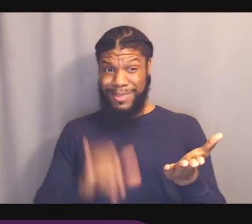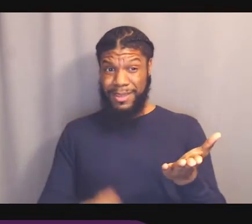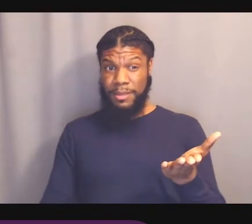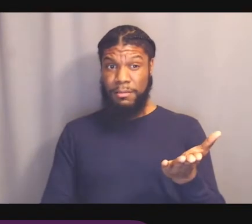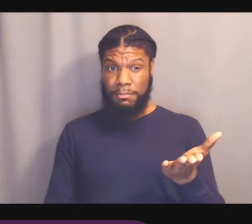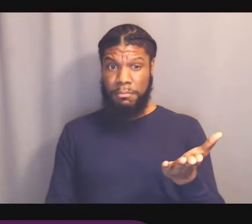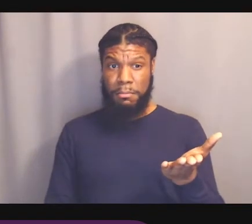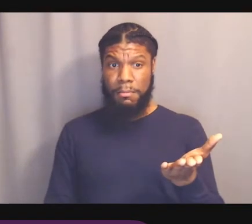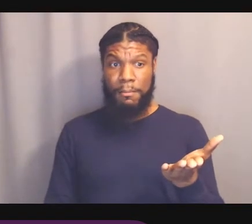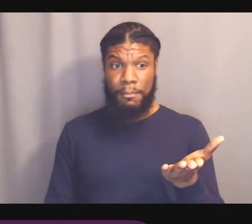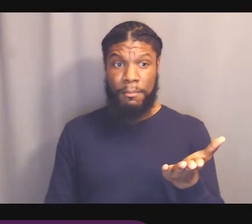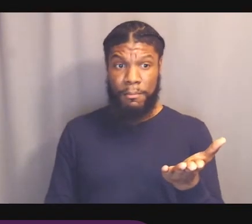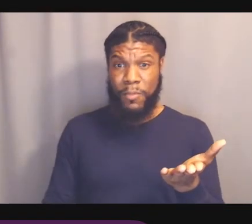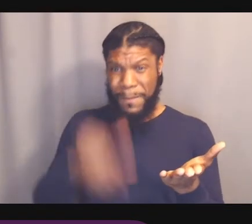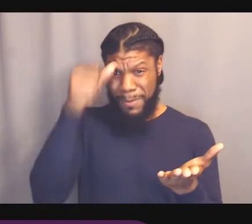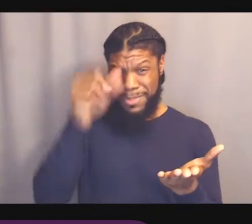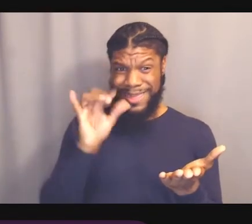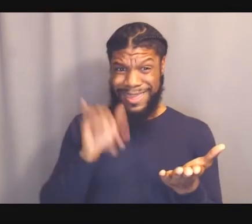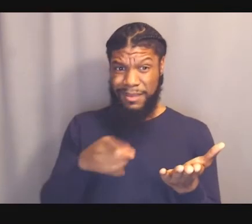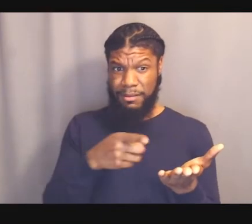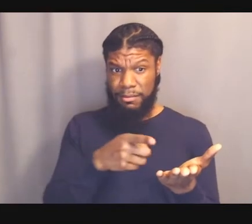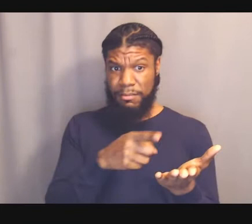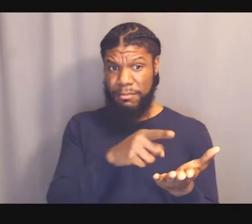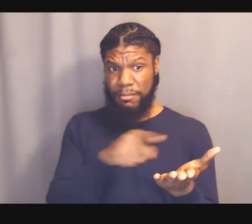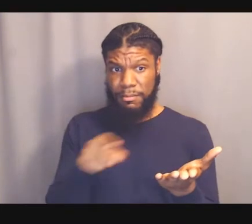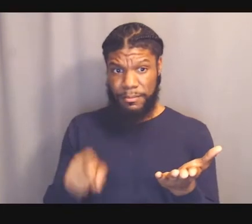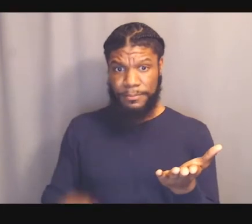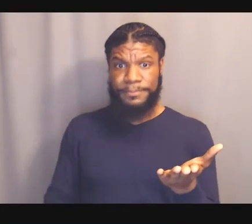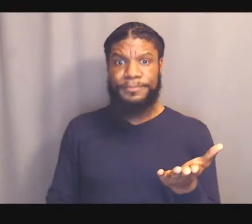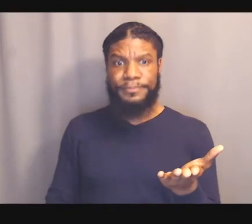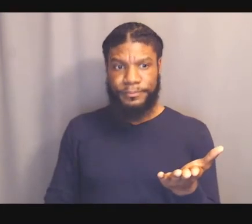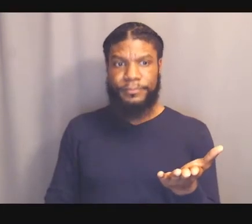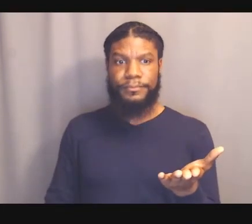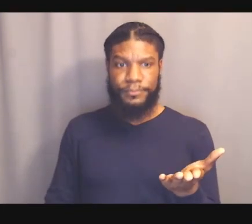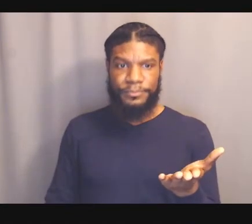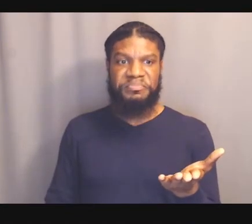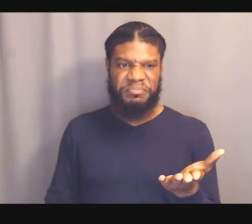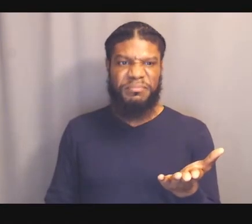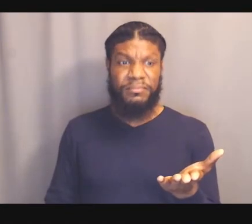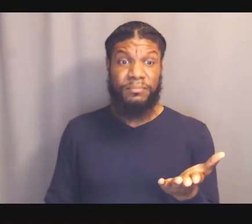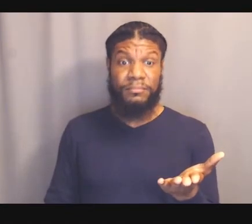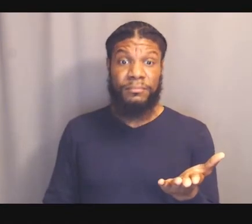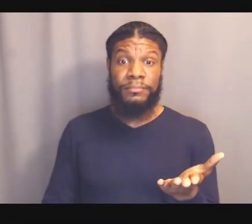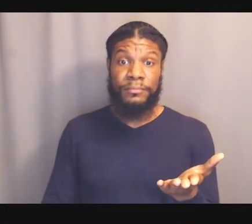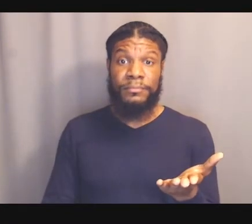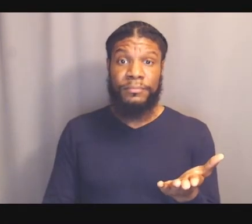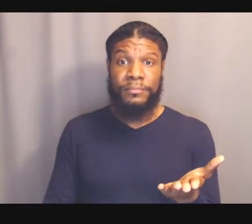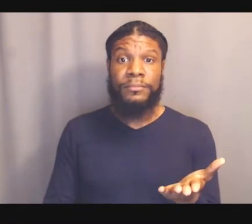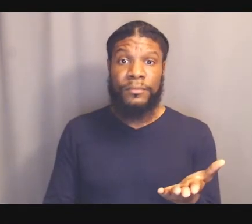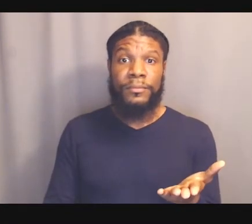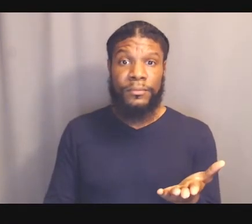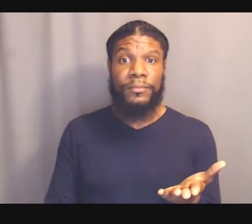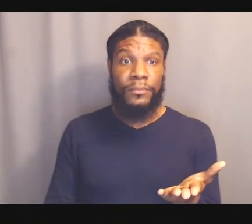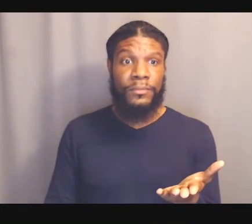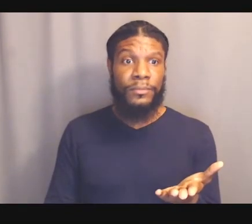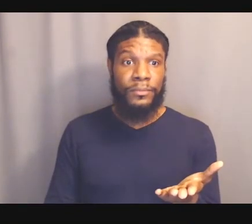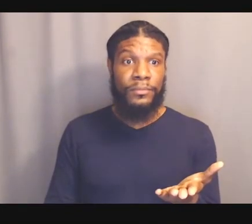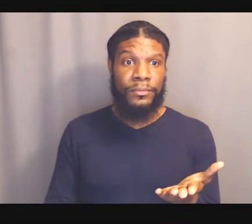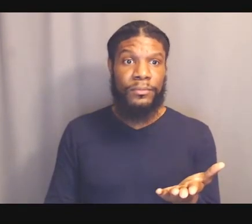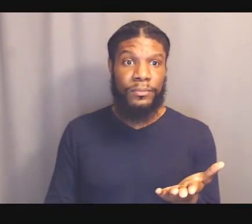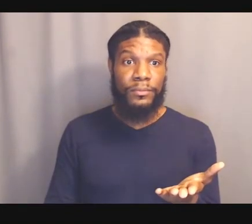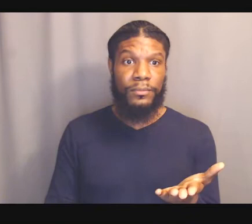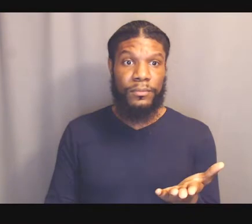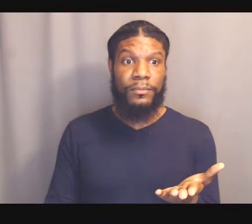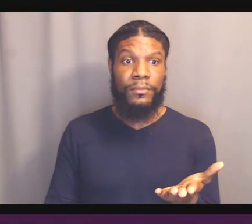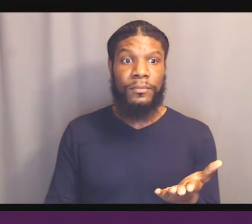work, remember the question. The question is, why will words alone not work in healing the hurting? Here's